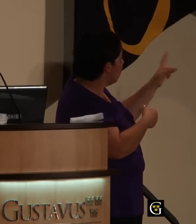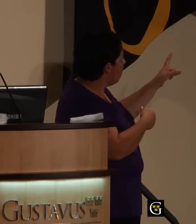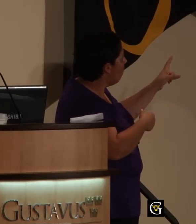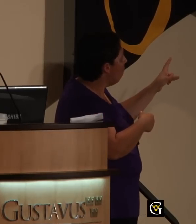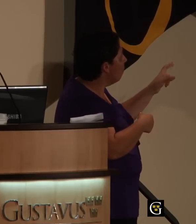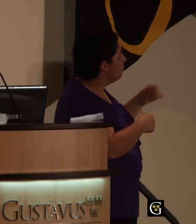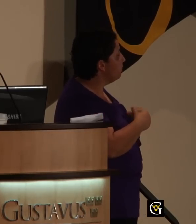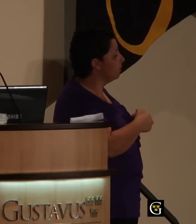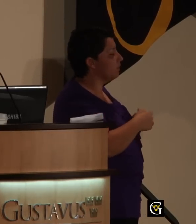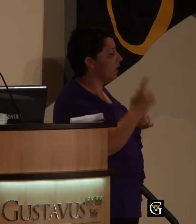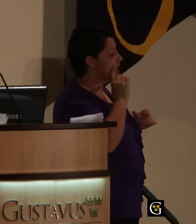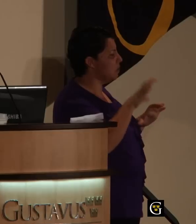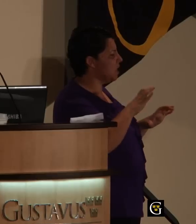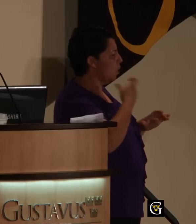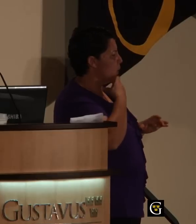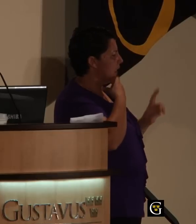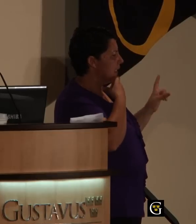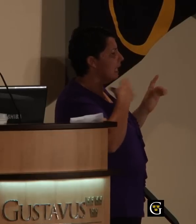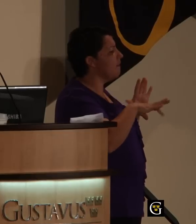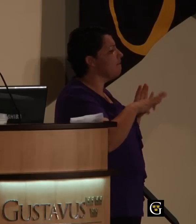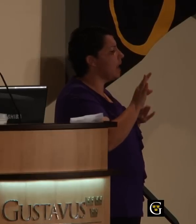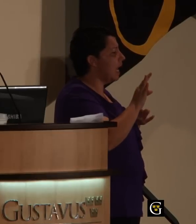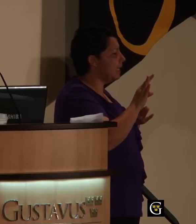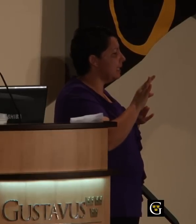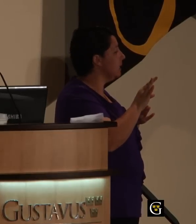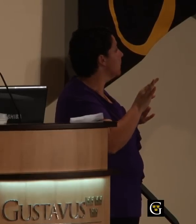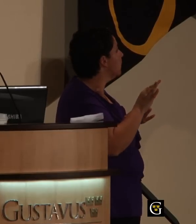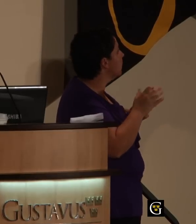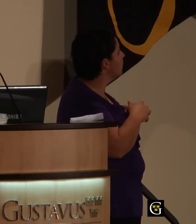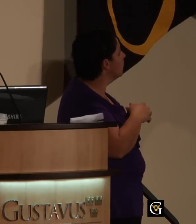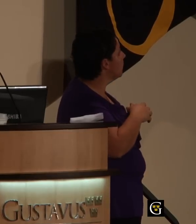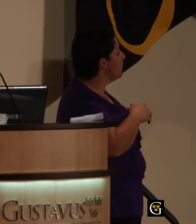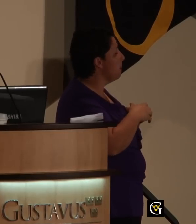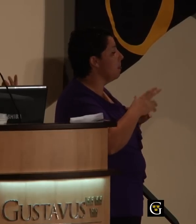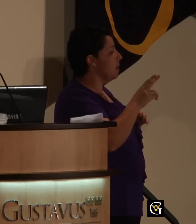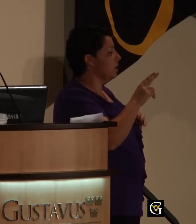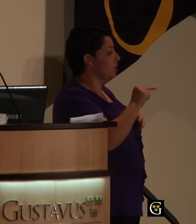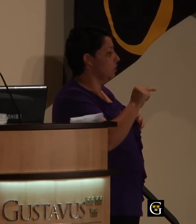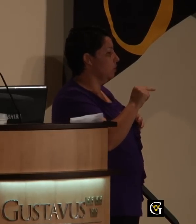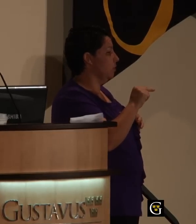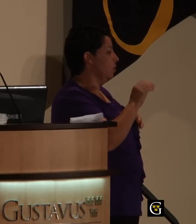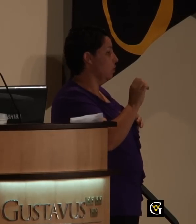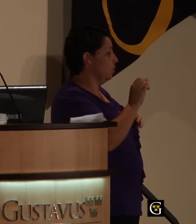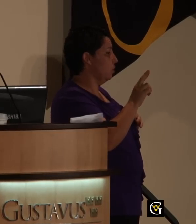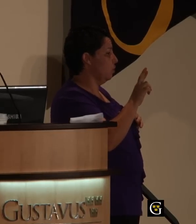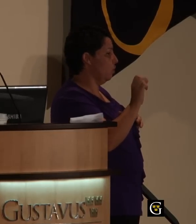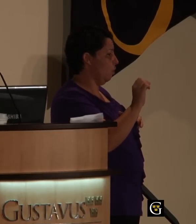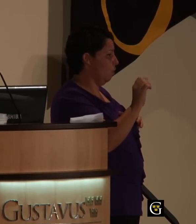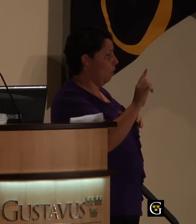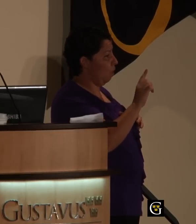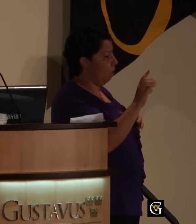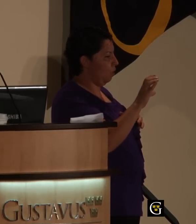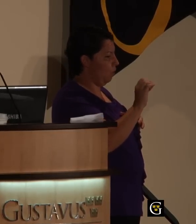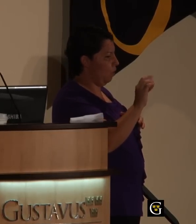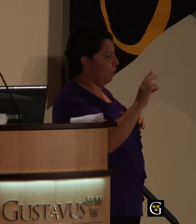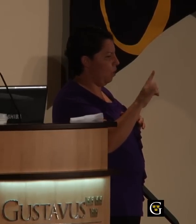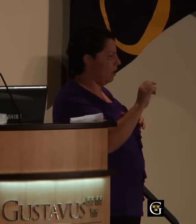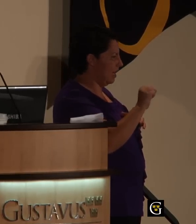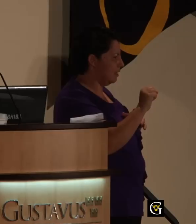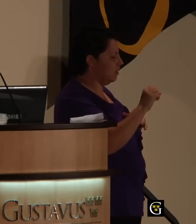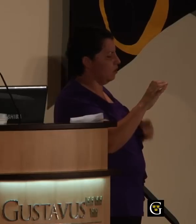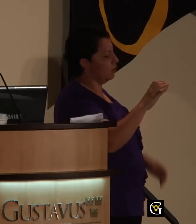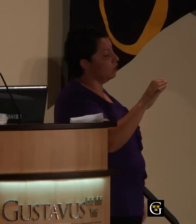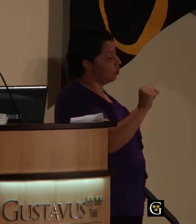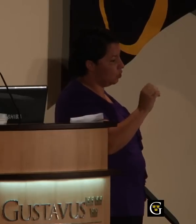in terms of finding the neural correlates of mental images. So this is a paper that came out a couple of years ago.